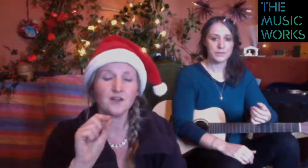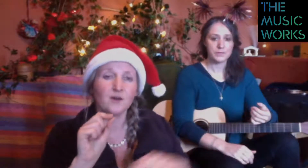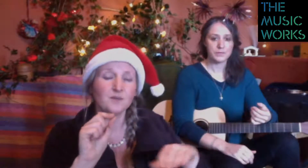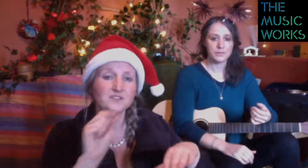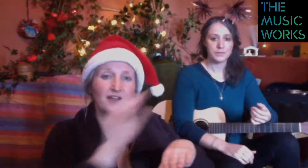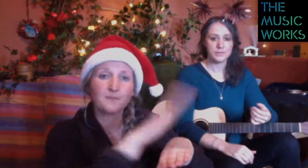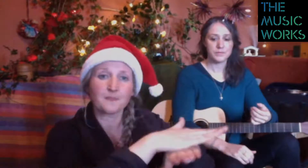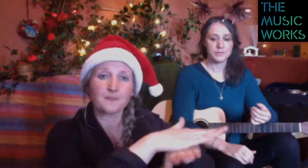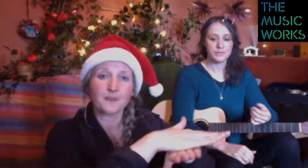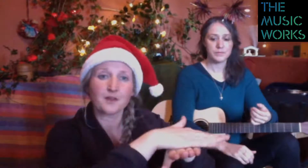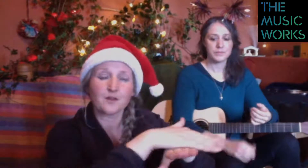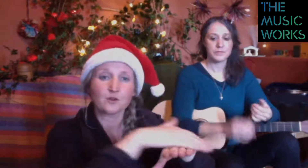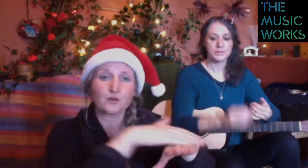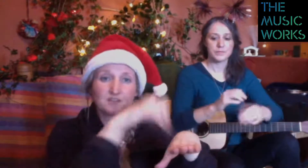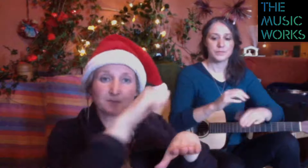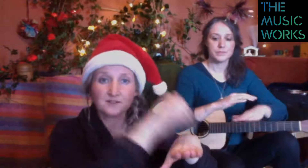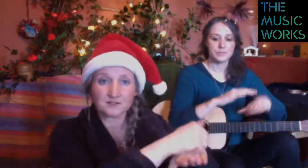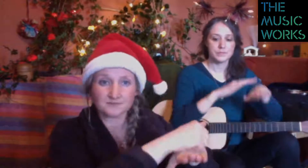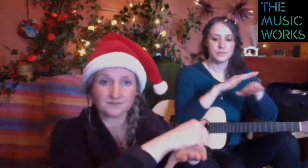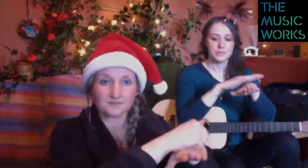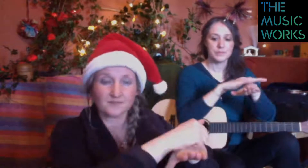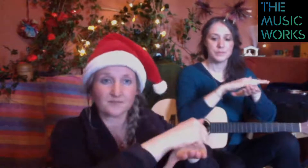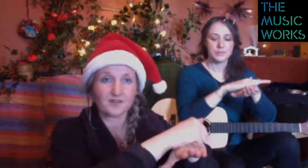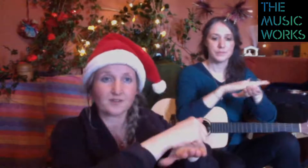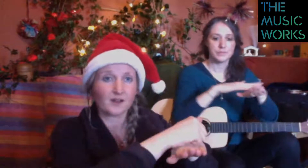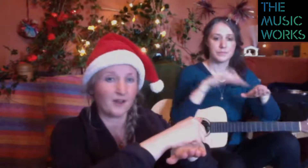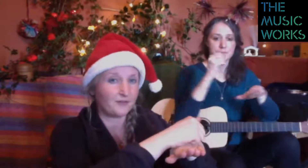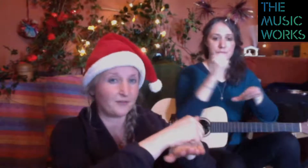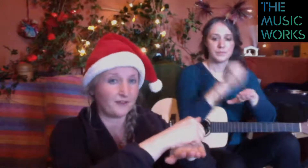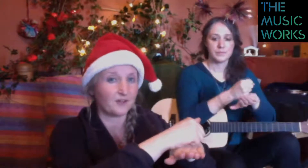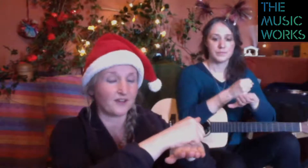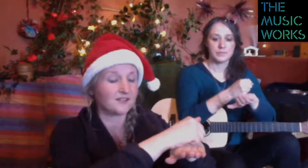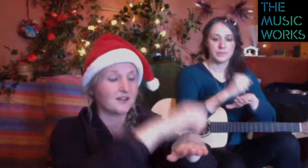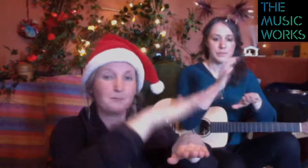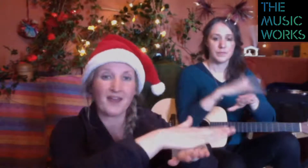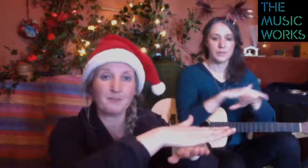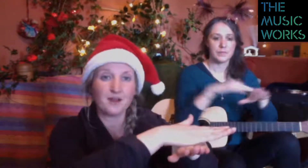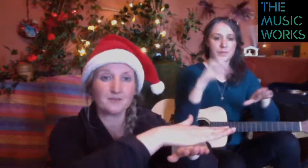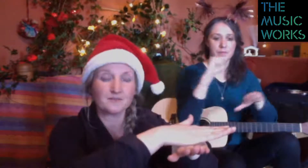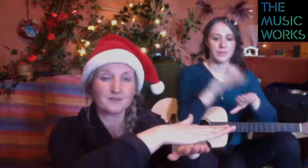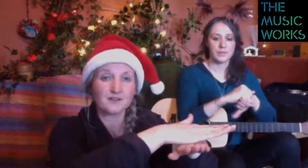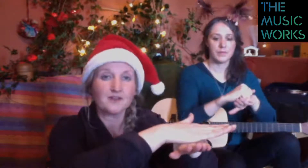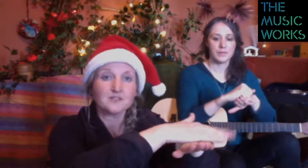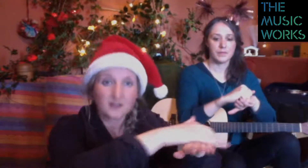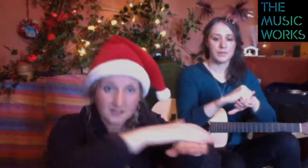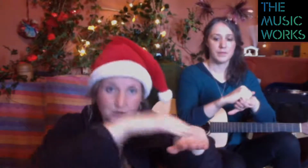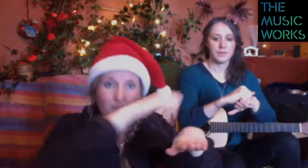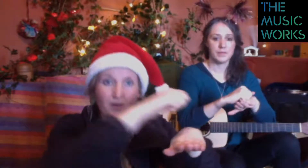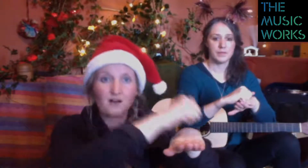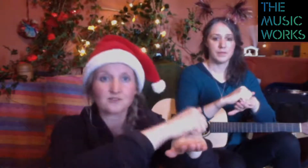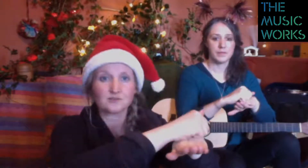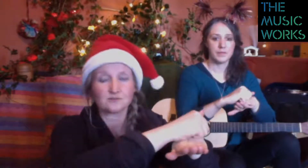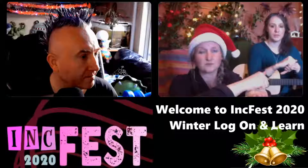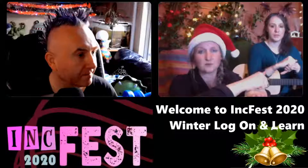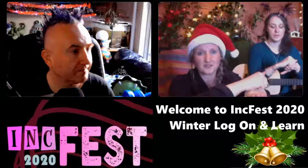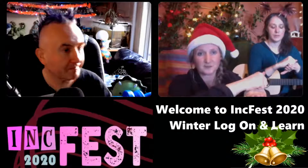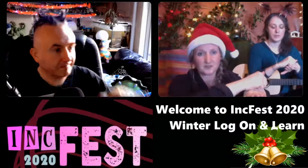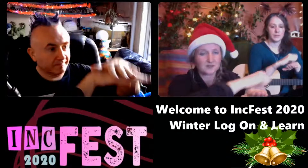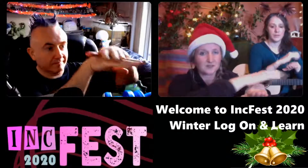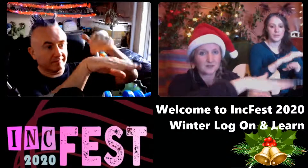I'm saying Christmas, I think of it like paper turning into a parcel, Christmas, yes, you're wrapping